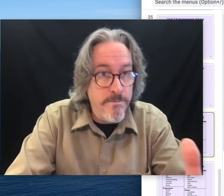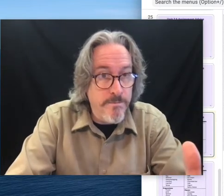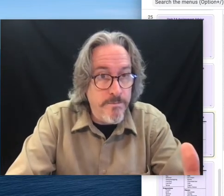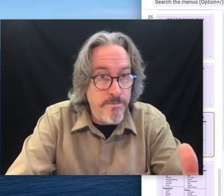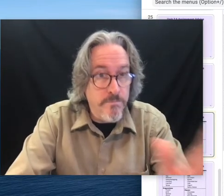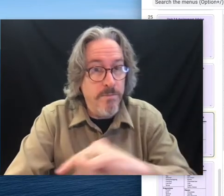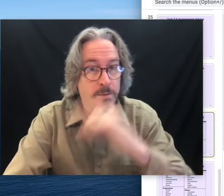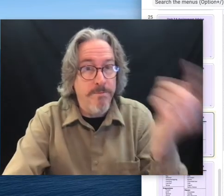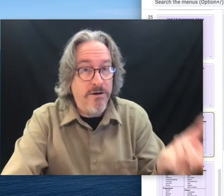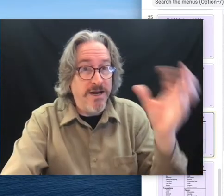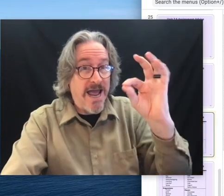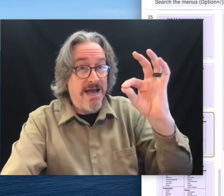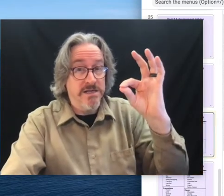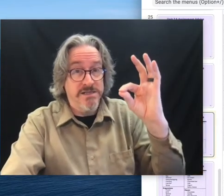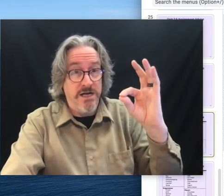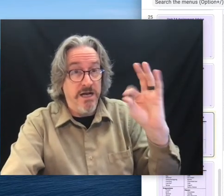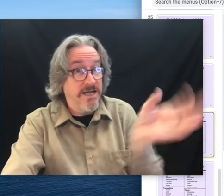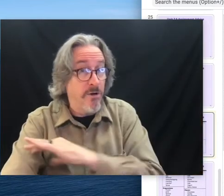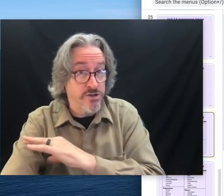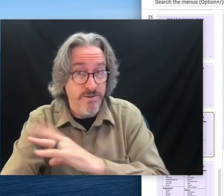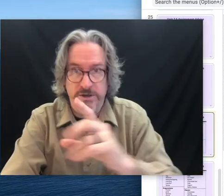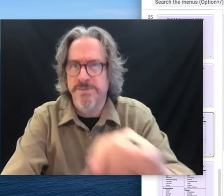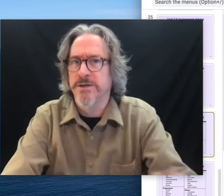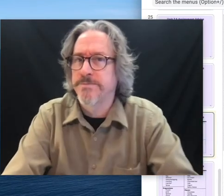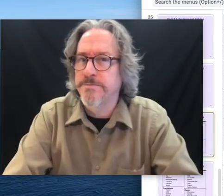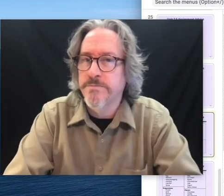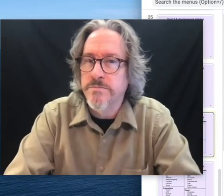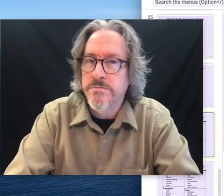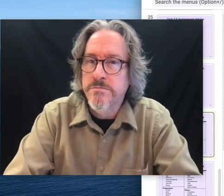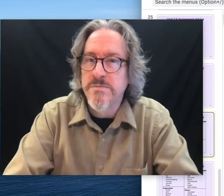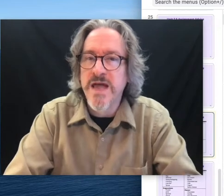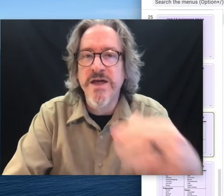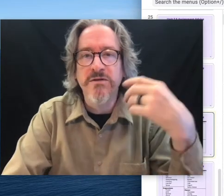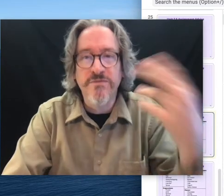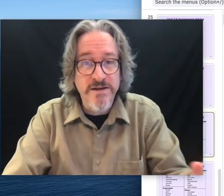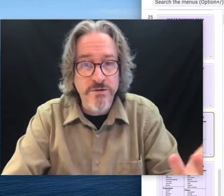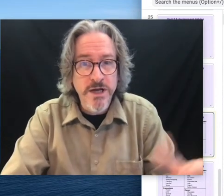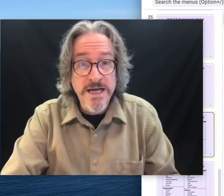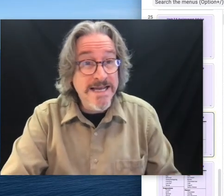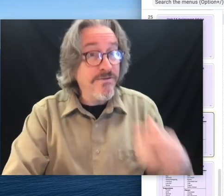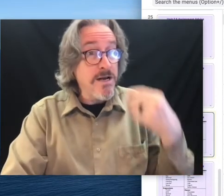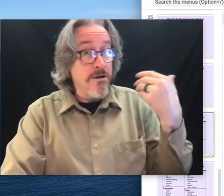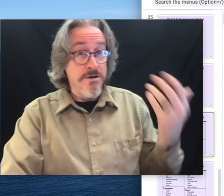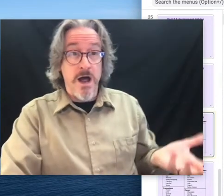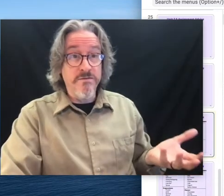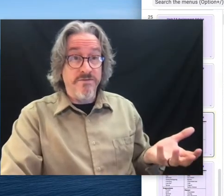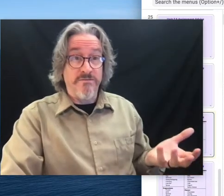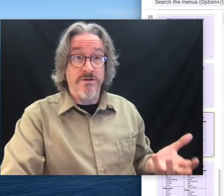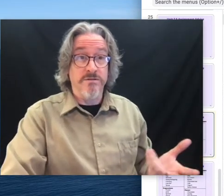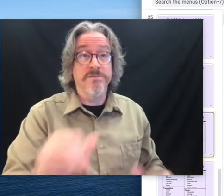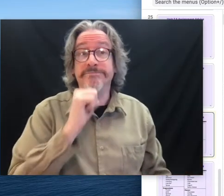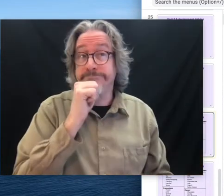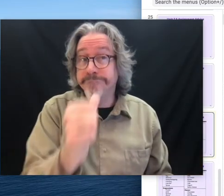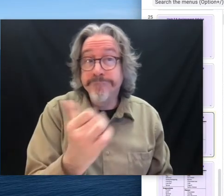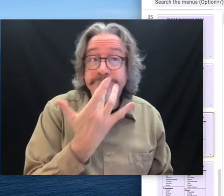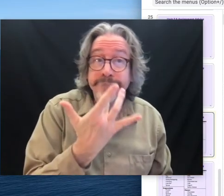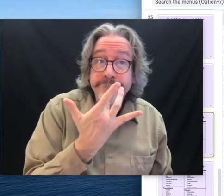that. Remember, berry has it can also be fingerspelled. And then flavored, even non-flavored,